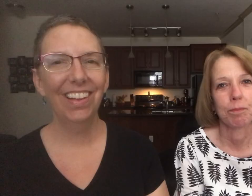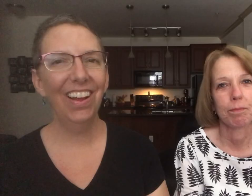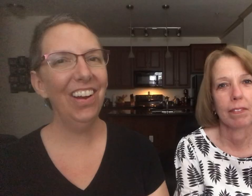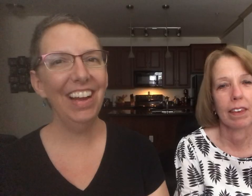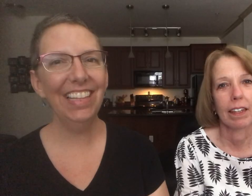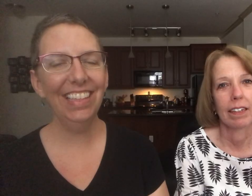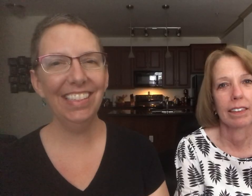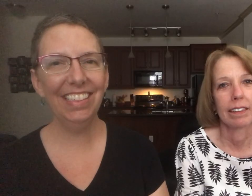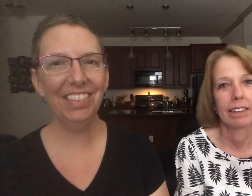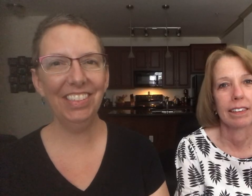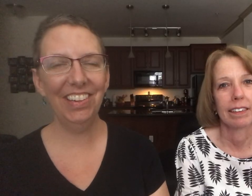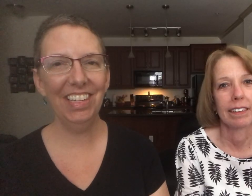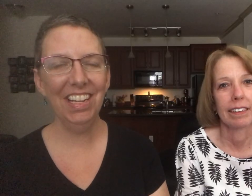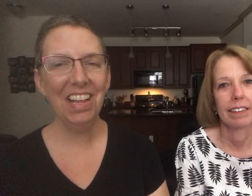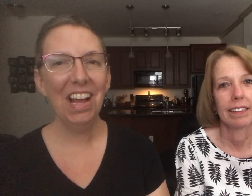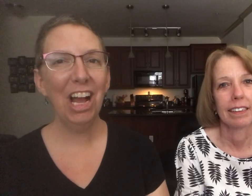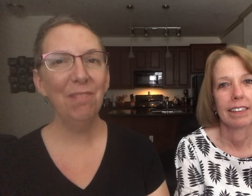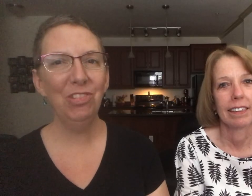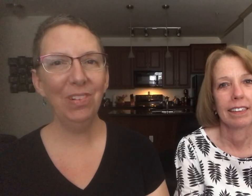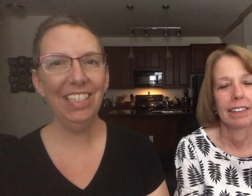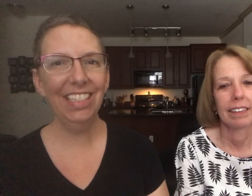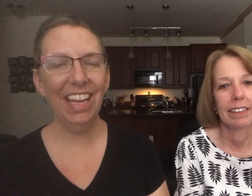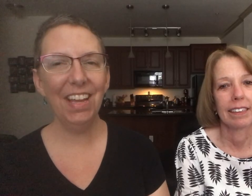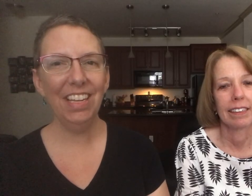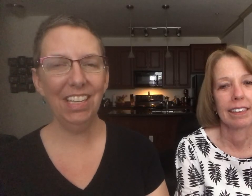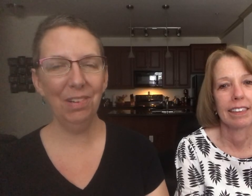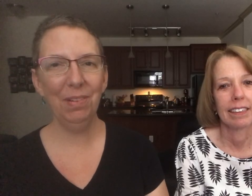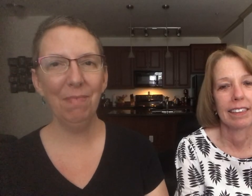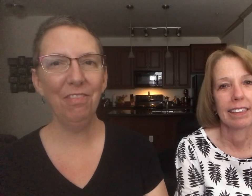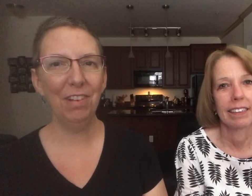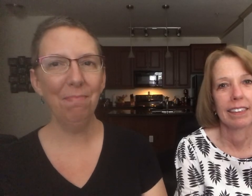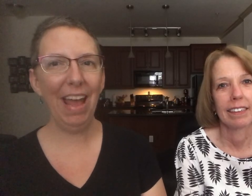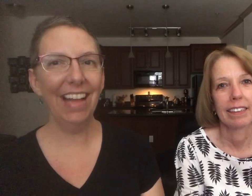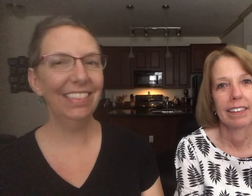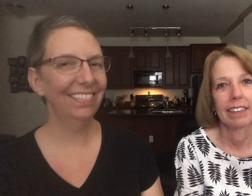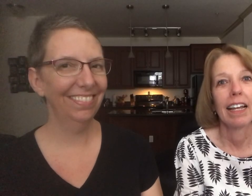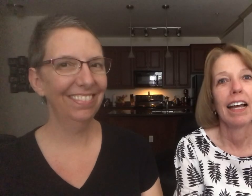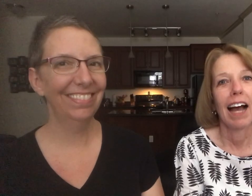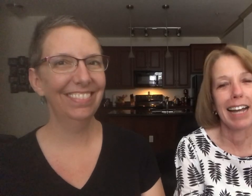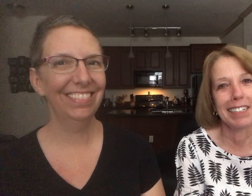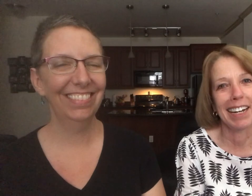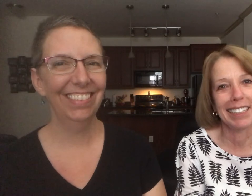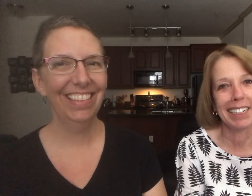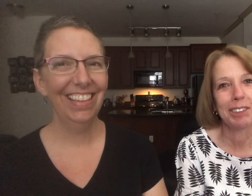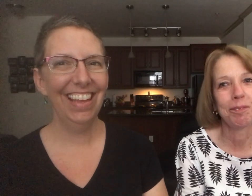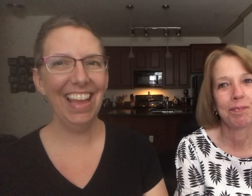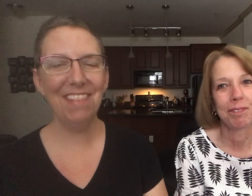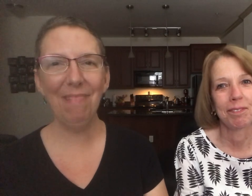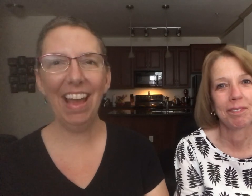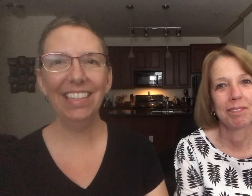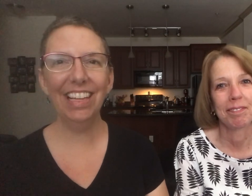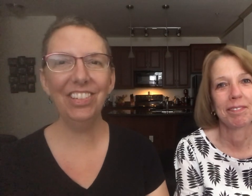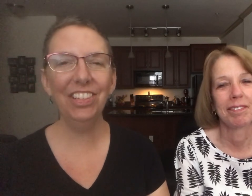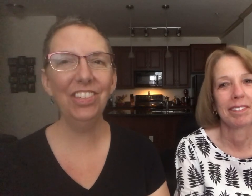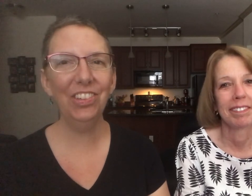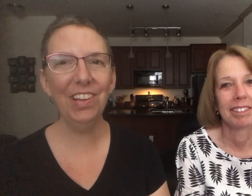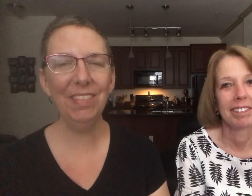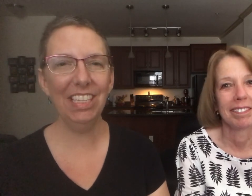All right, let's get started. I'm joined today here with my friend Pat. Hi, Tanya. Hey, Pat. Glad you could join me